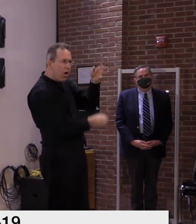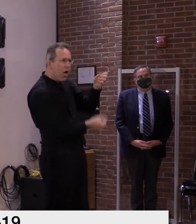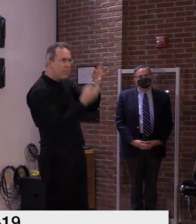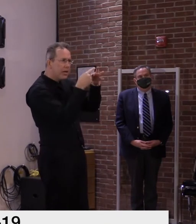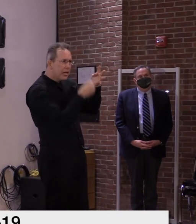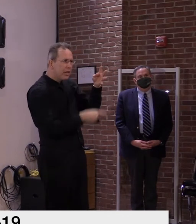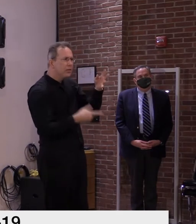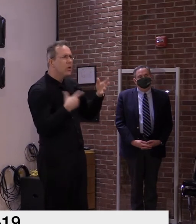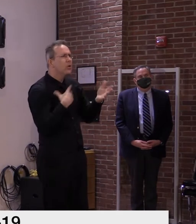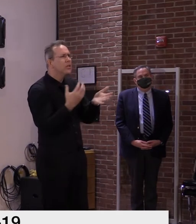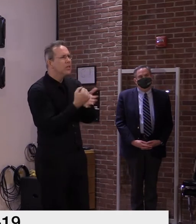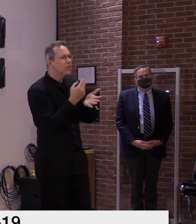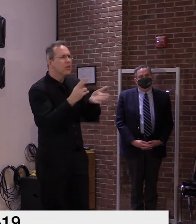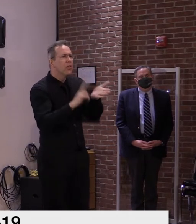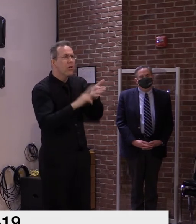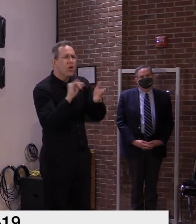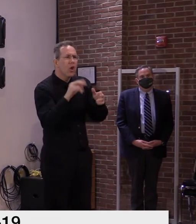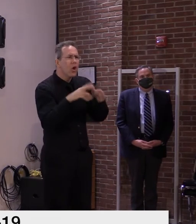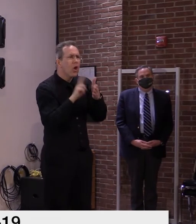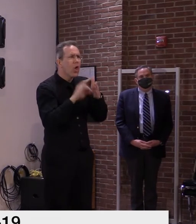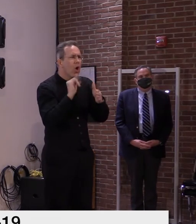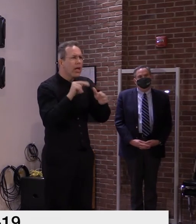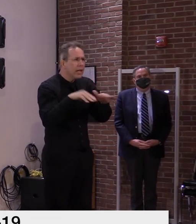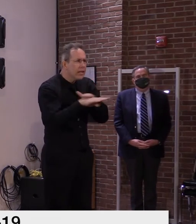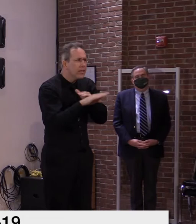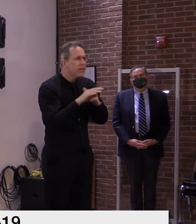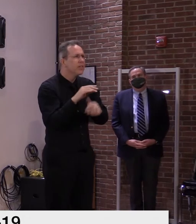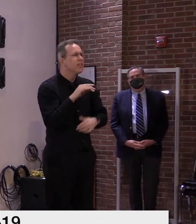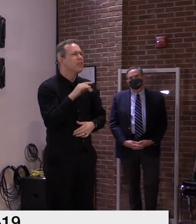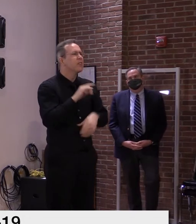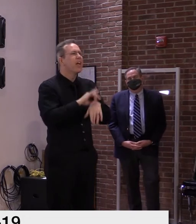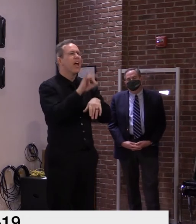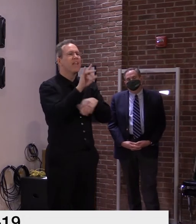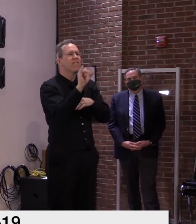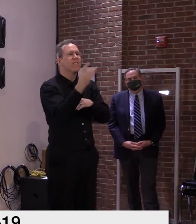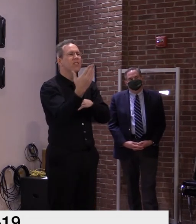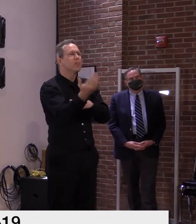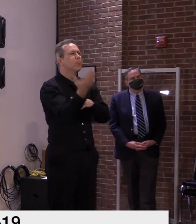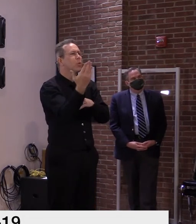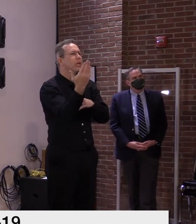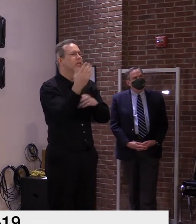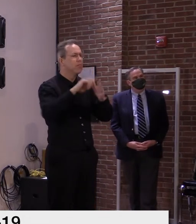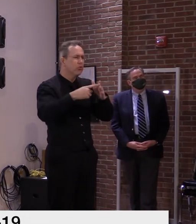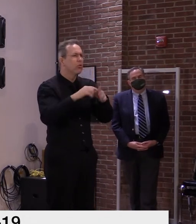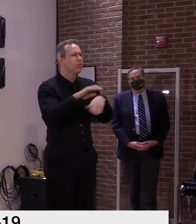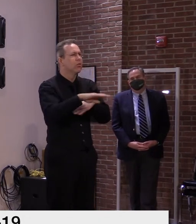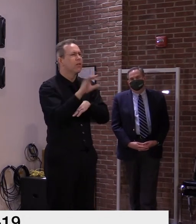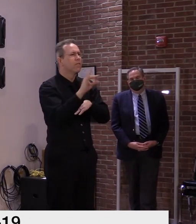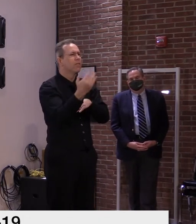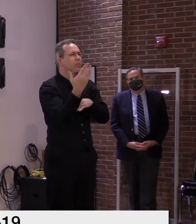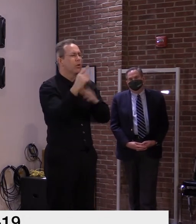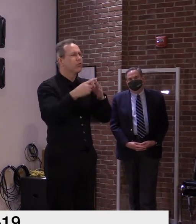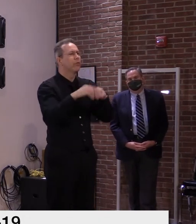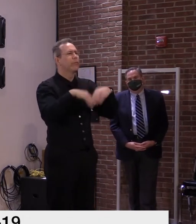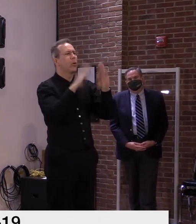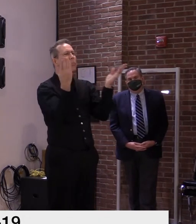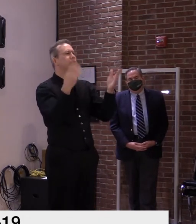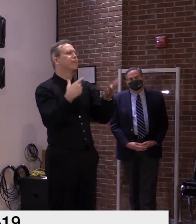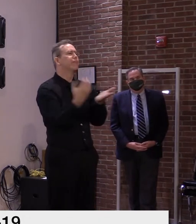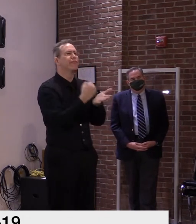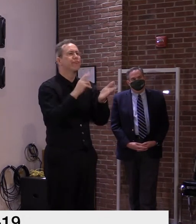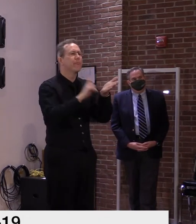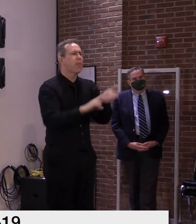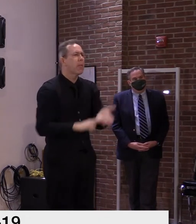have ample appointments. We have slots for everyone. And I would urge everyone to go to that. But for